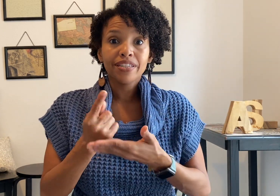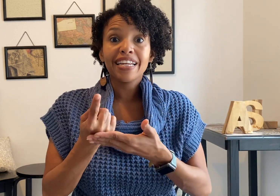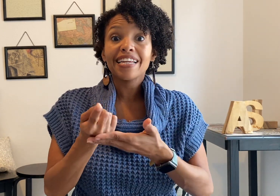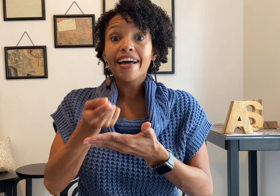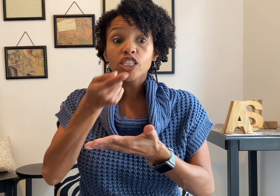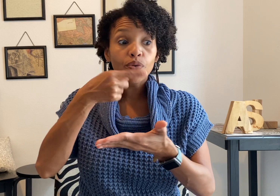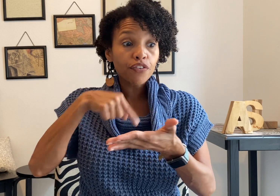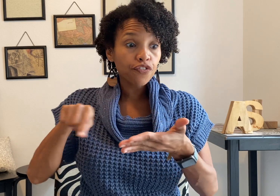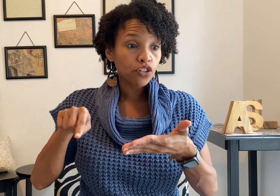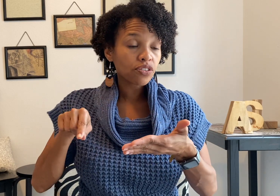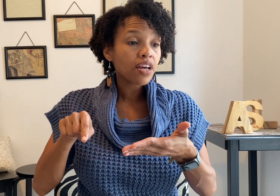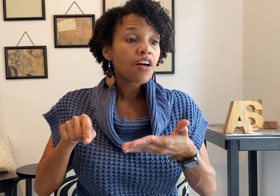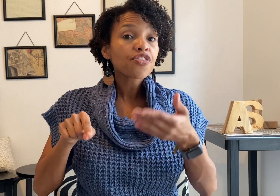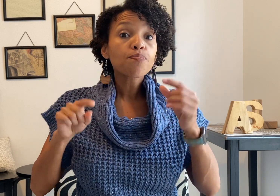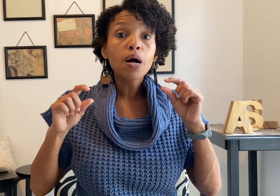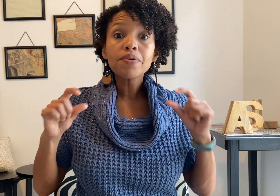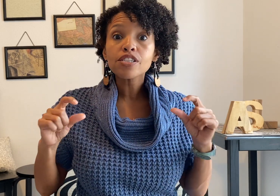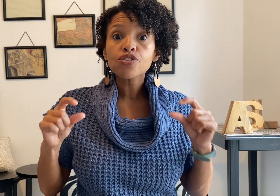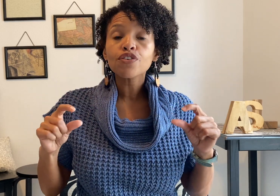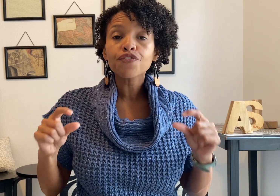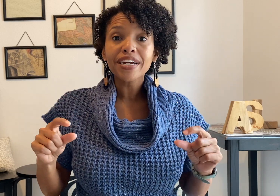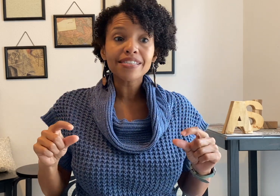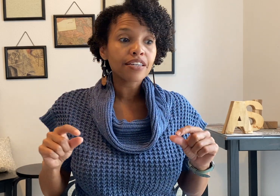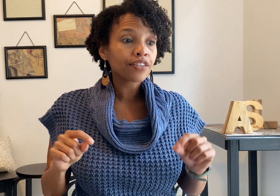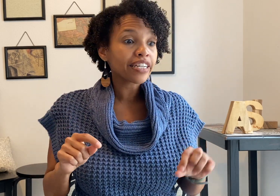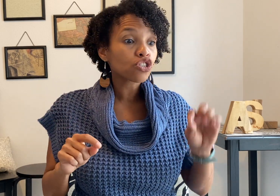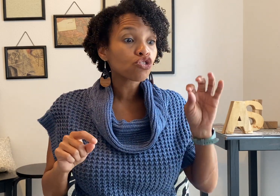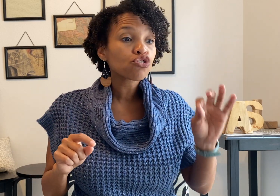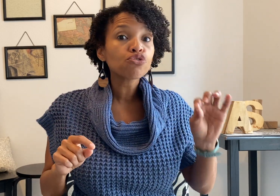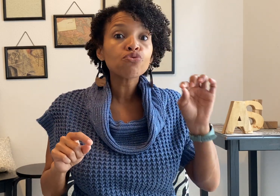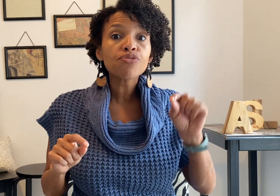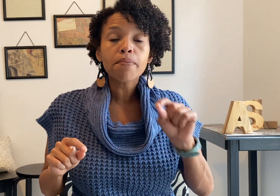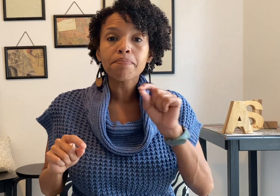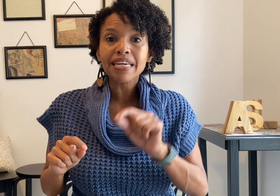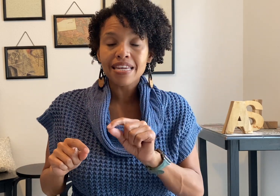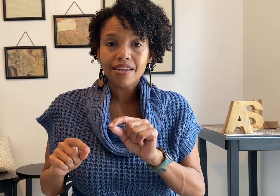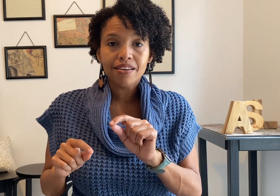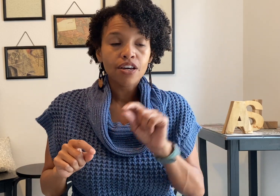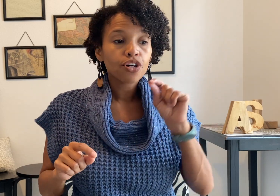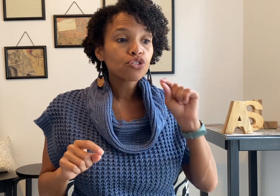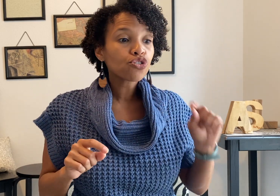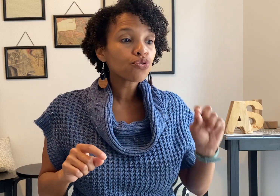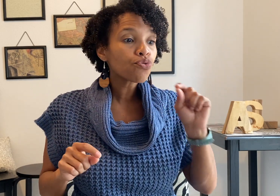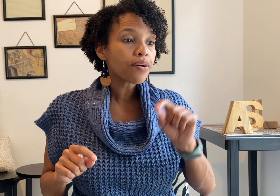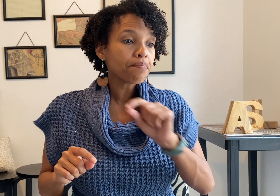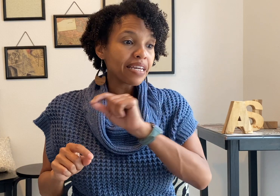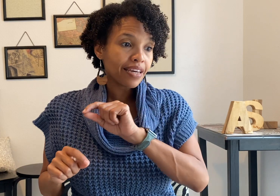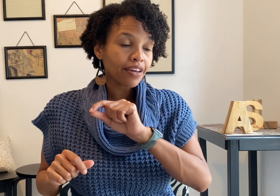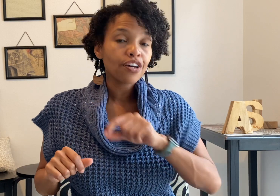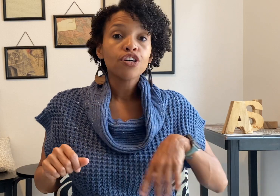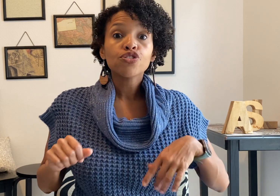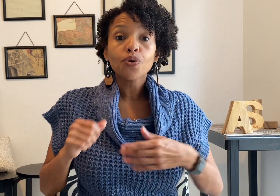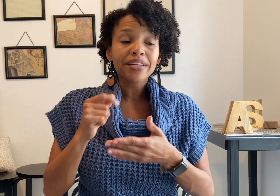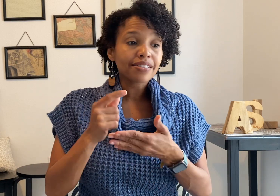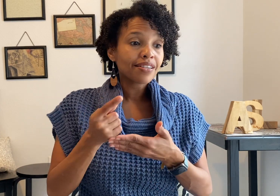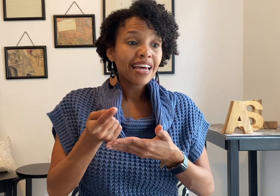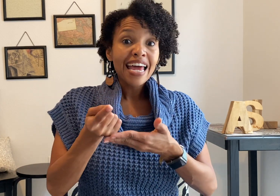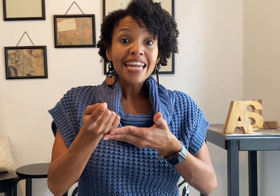signing next week first. The prepositional phrase here is to the meeting, to the meeting. So it's